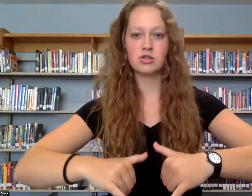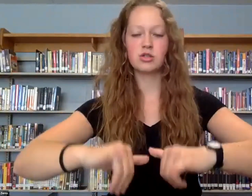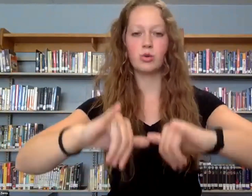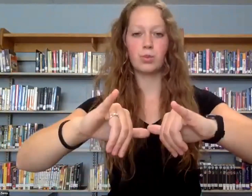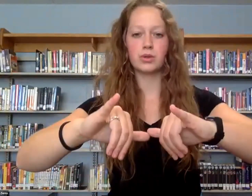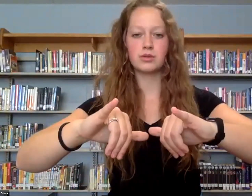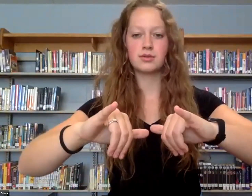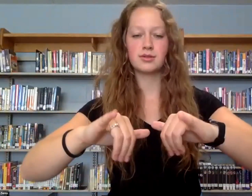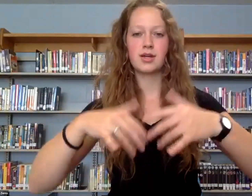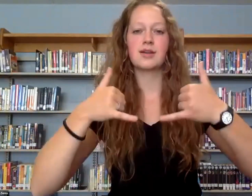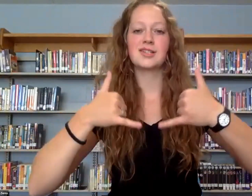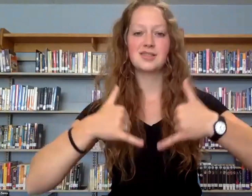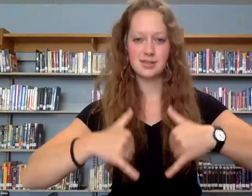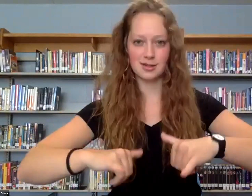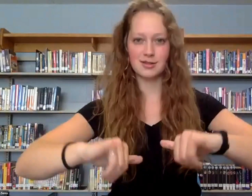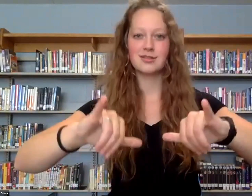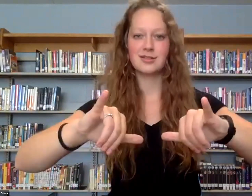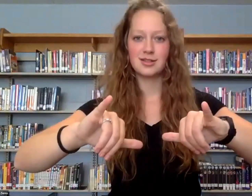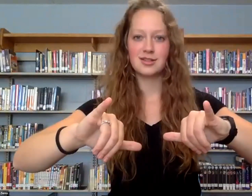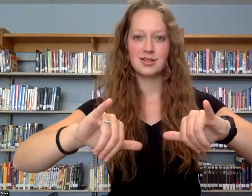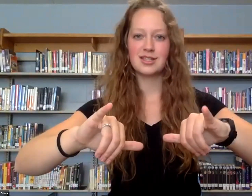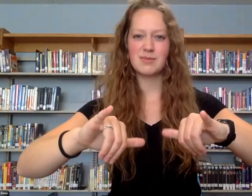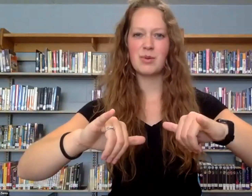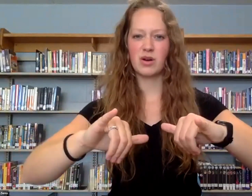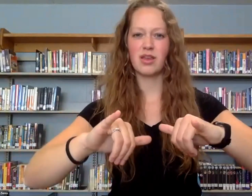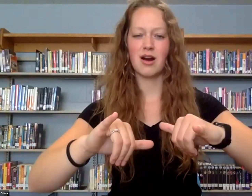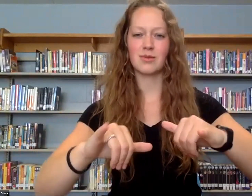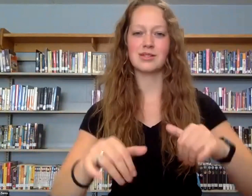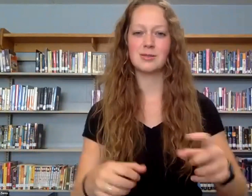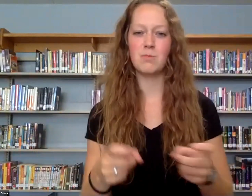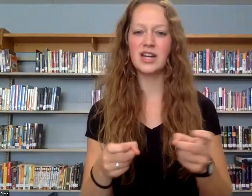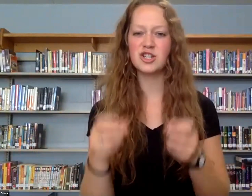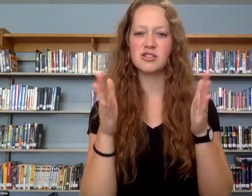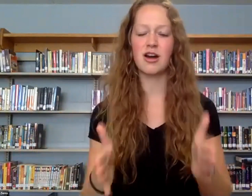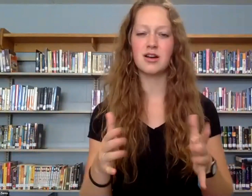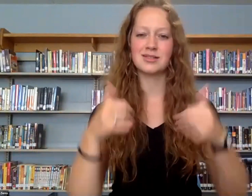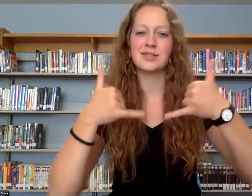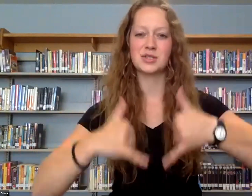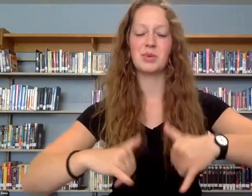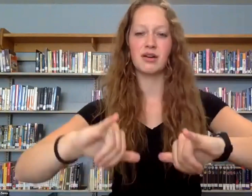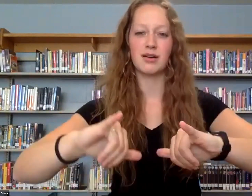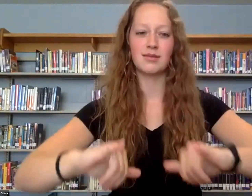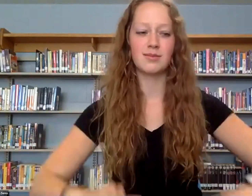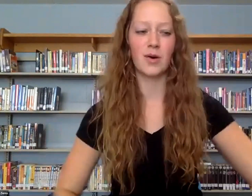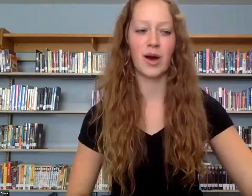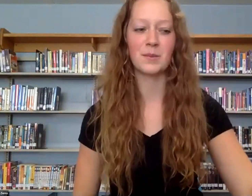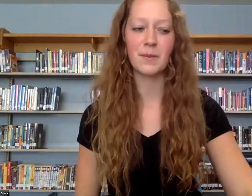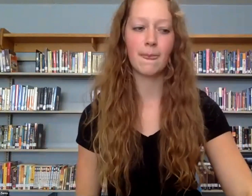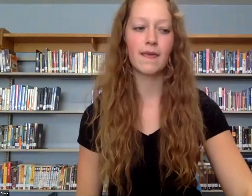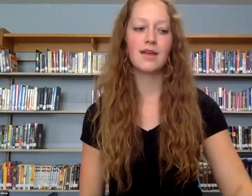Scoop. Still. This might be one. Okay, that's still. Hard and still is pretty hard. Okay. It